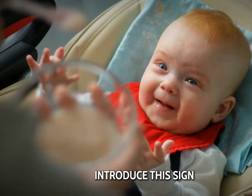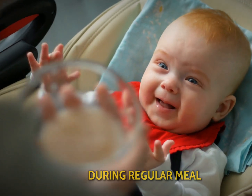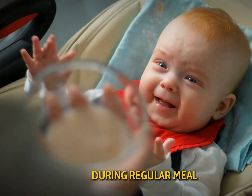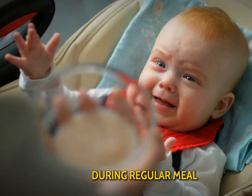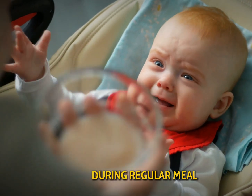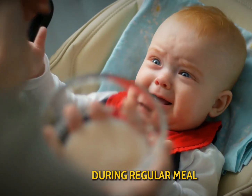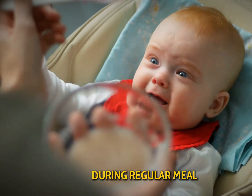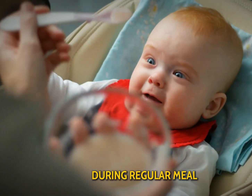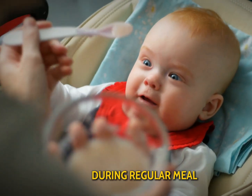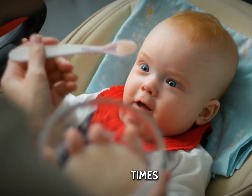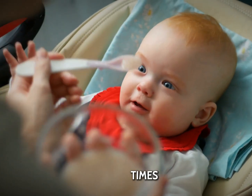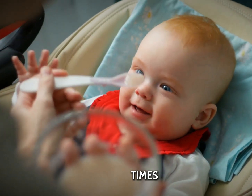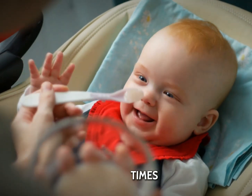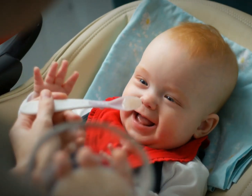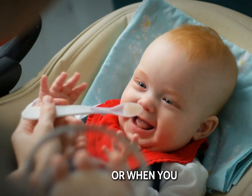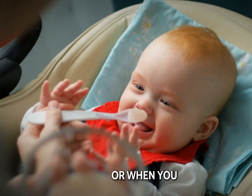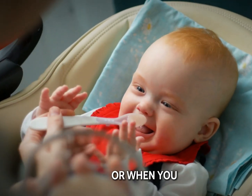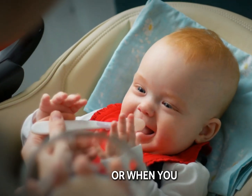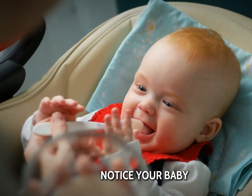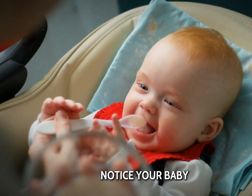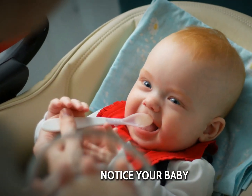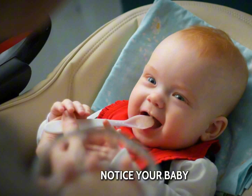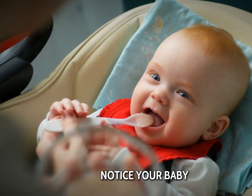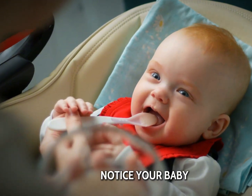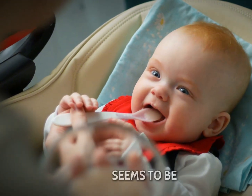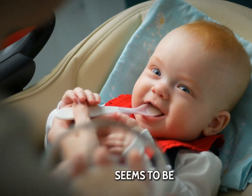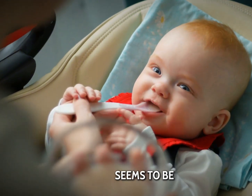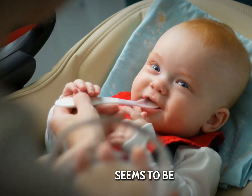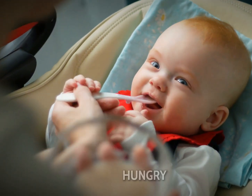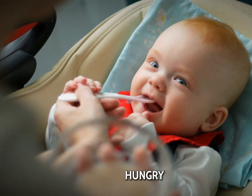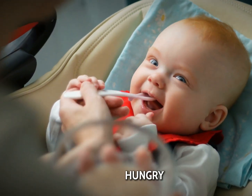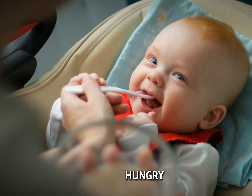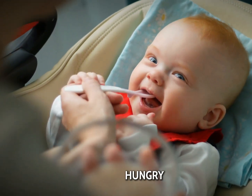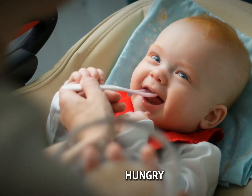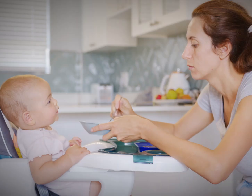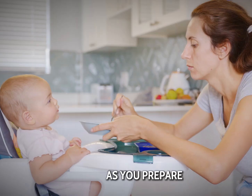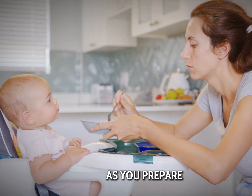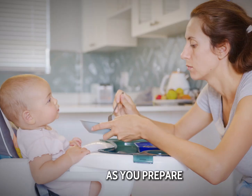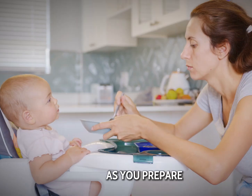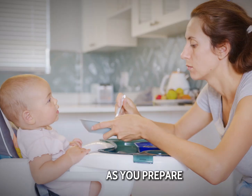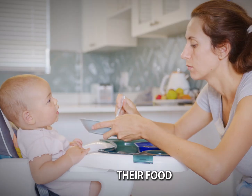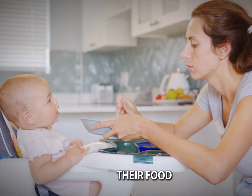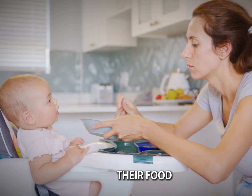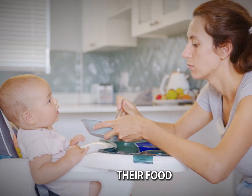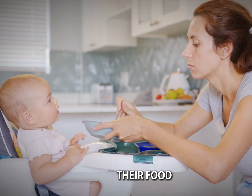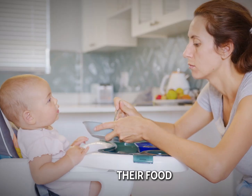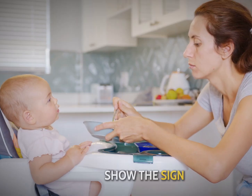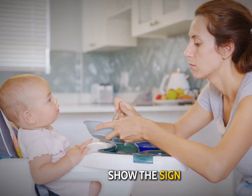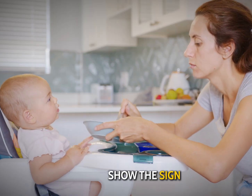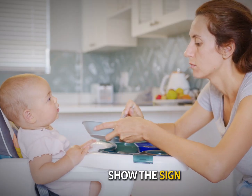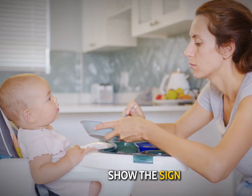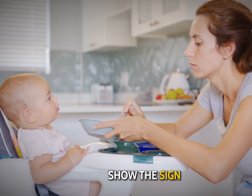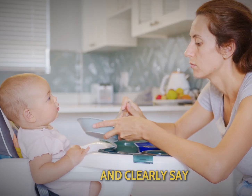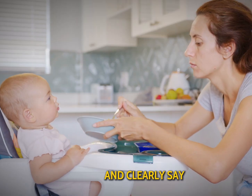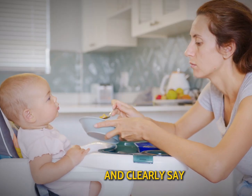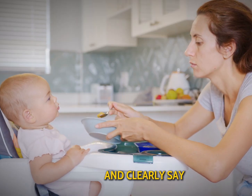during regular meal times or when you notice your baby seems to be hungry. As you prepare their food, show the sign and clearly